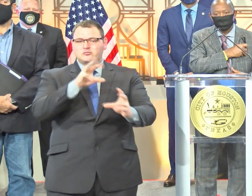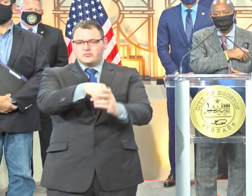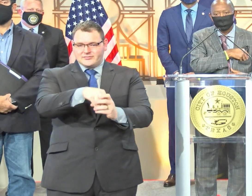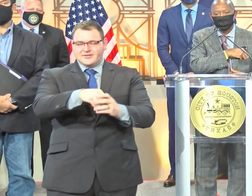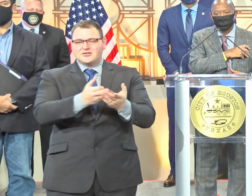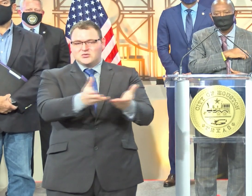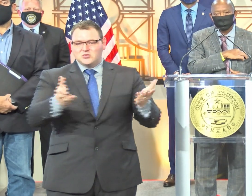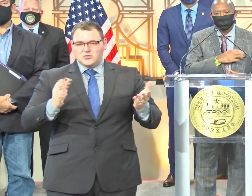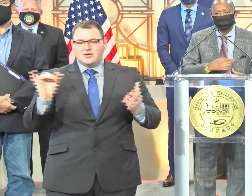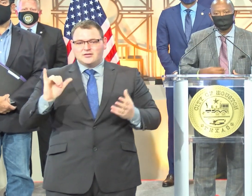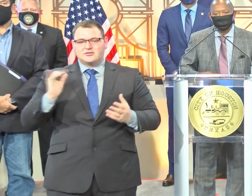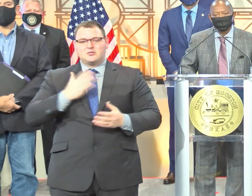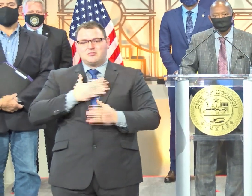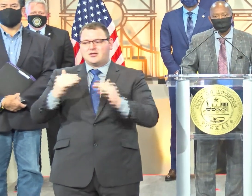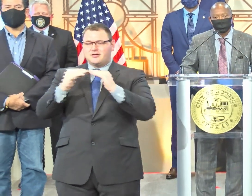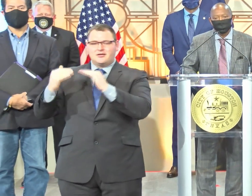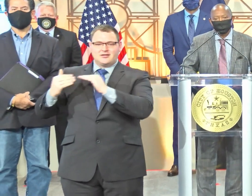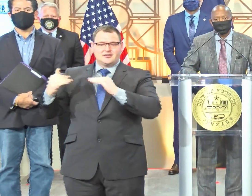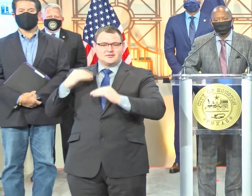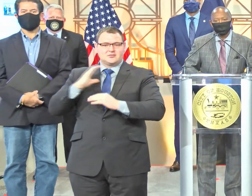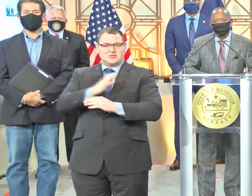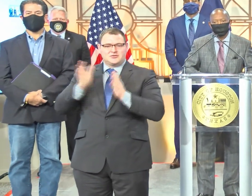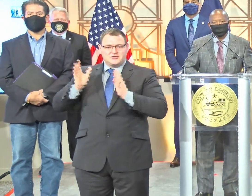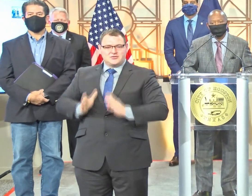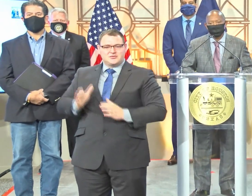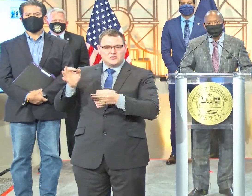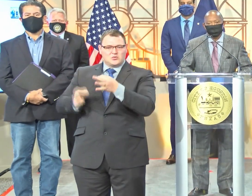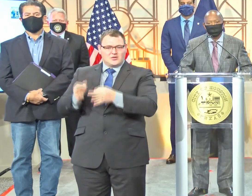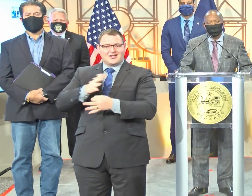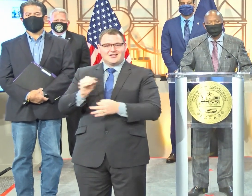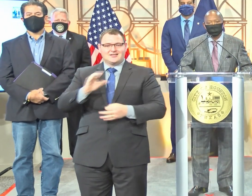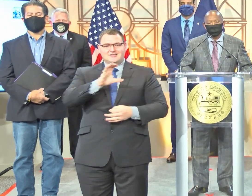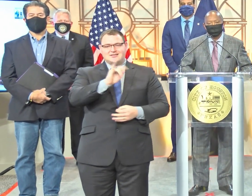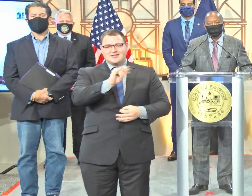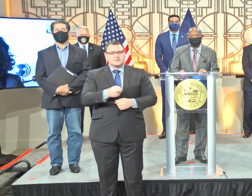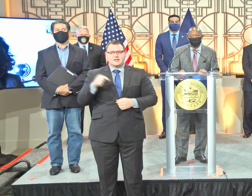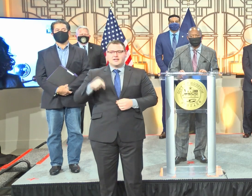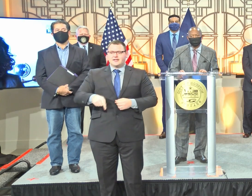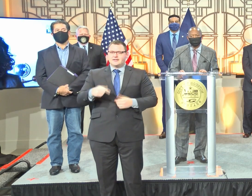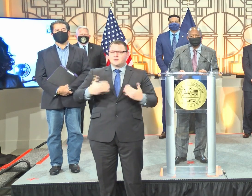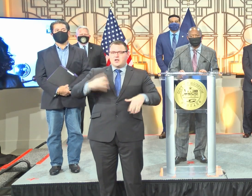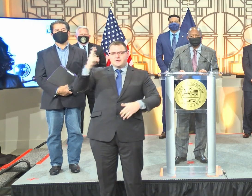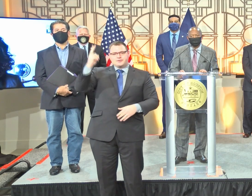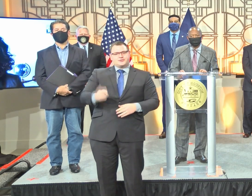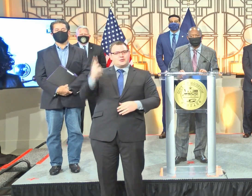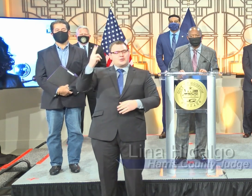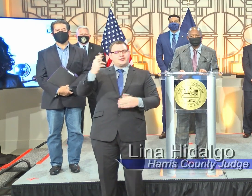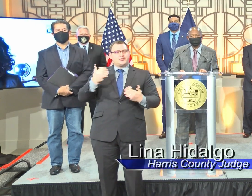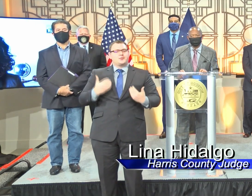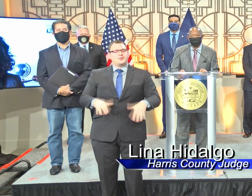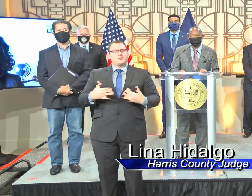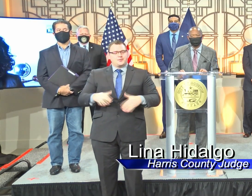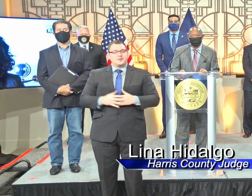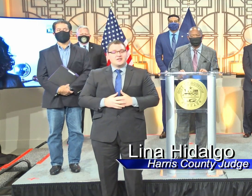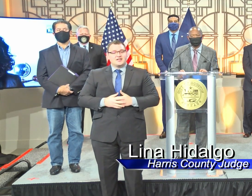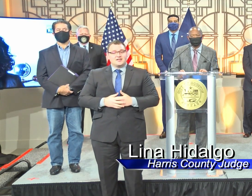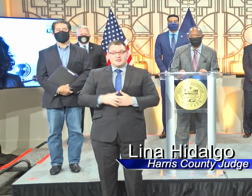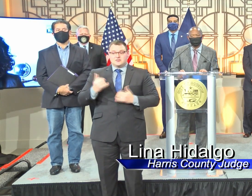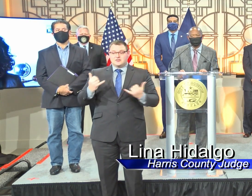it now over to the county judge, Lena Hidalgo, who is with us virtually and staying